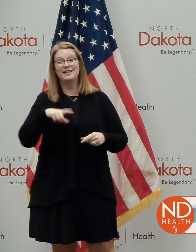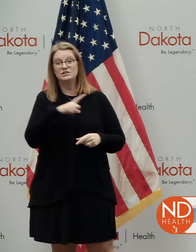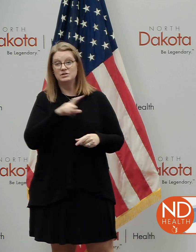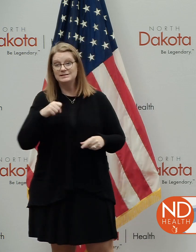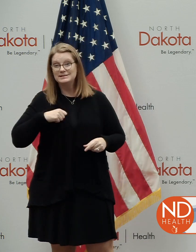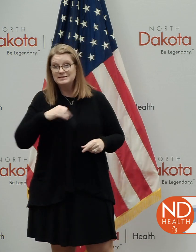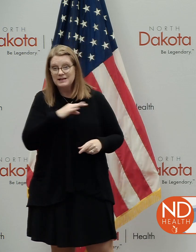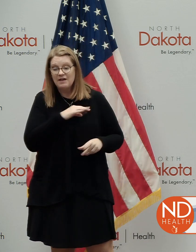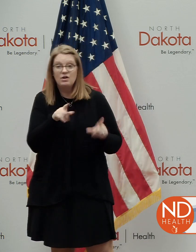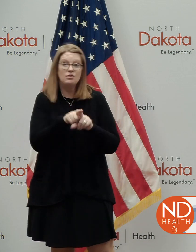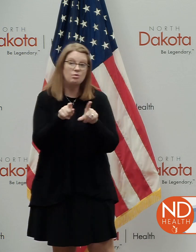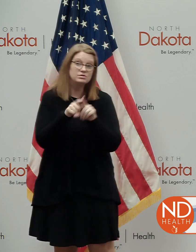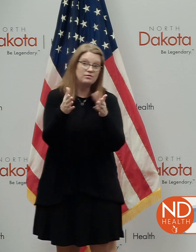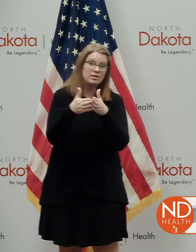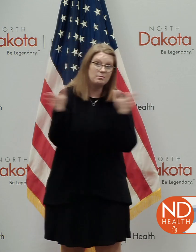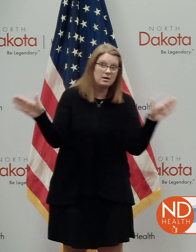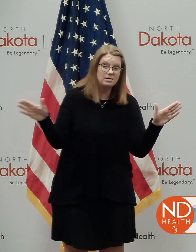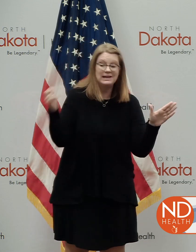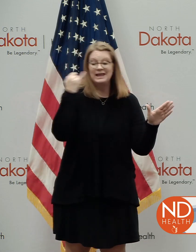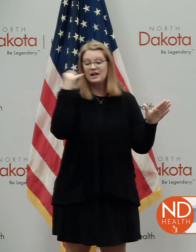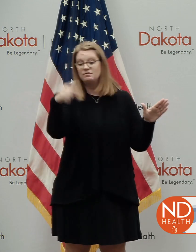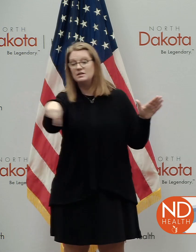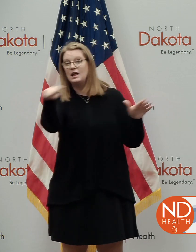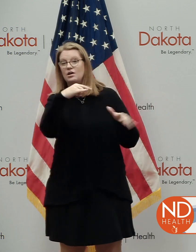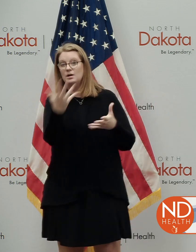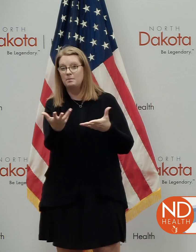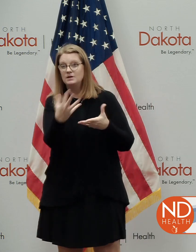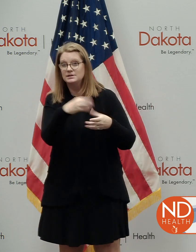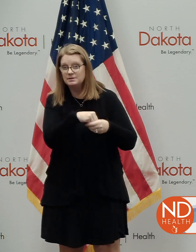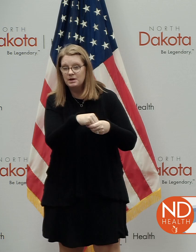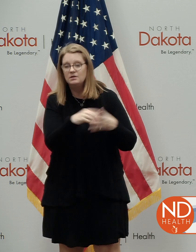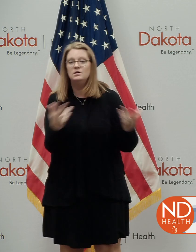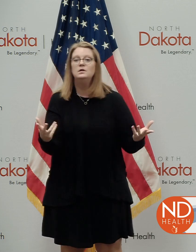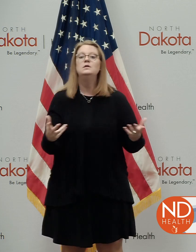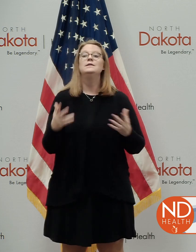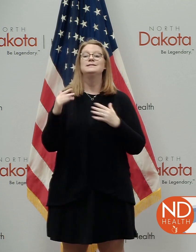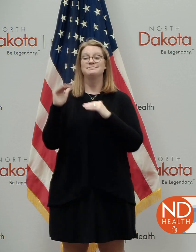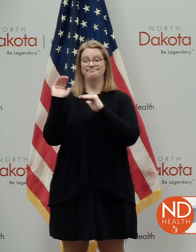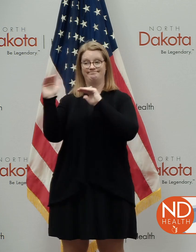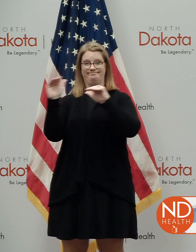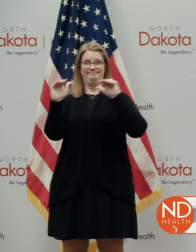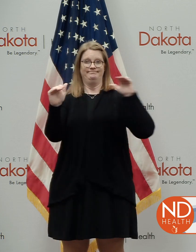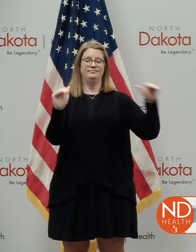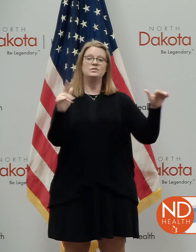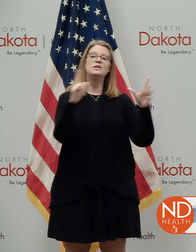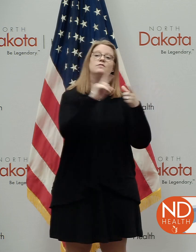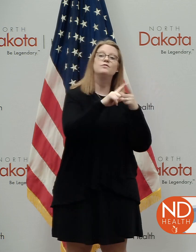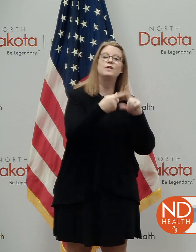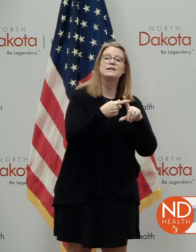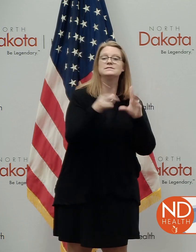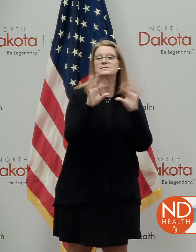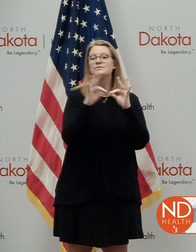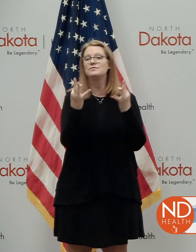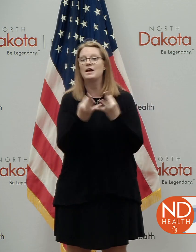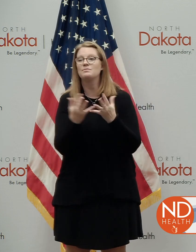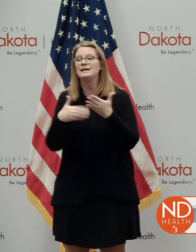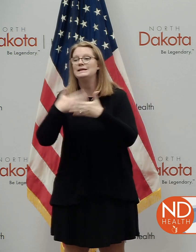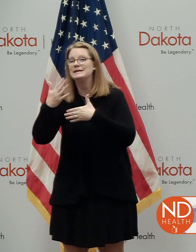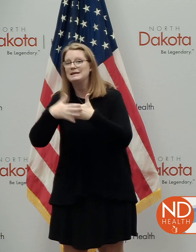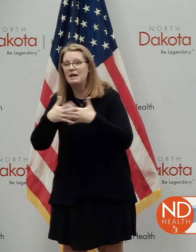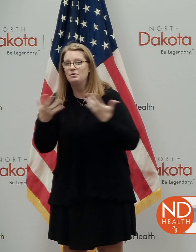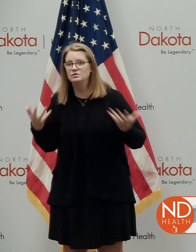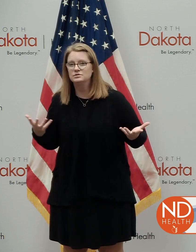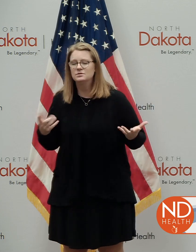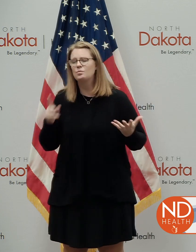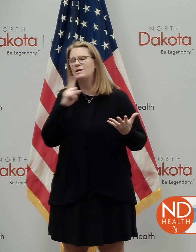and for the public to participate. With that in mind, I'm asking our friends, family, and neighbors throughout this